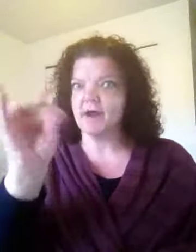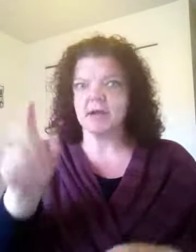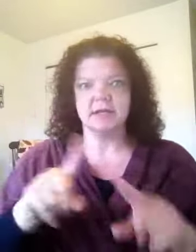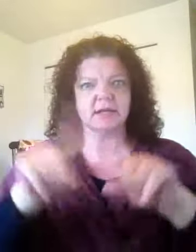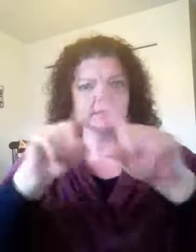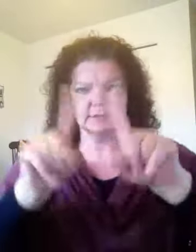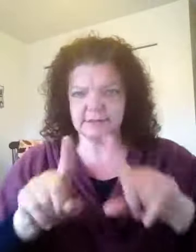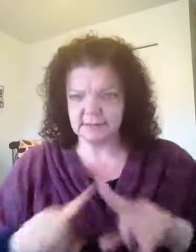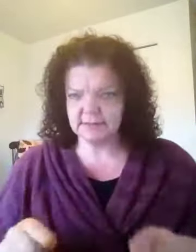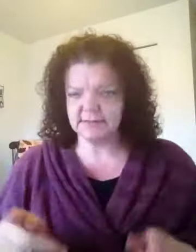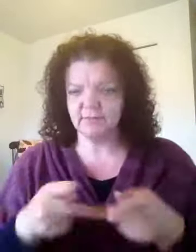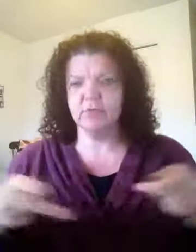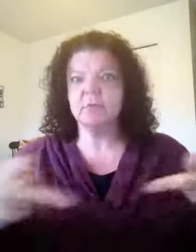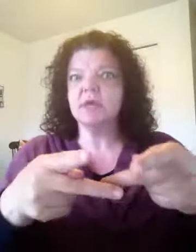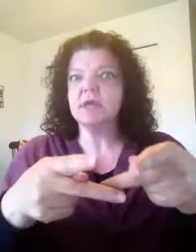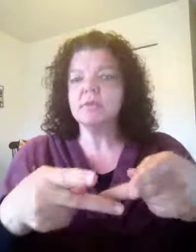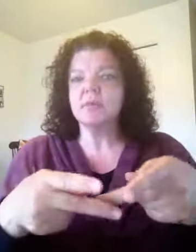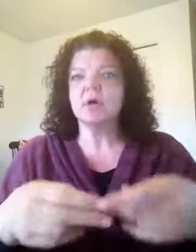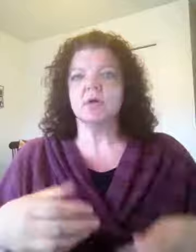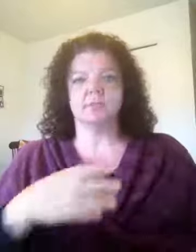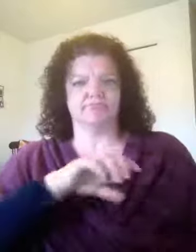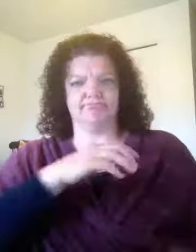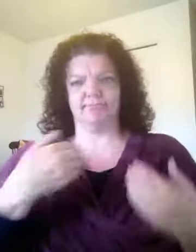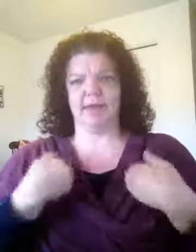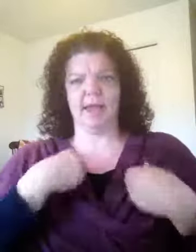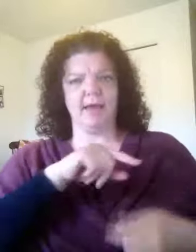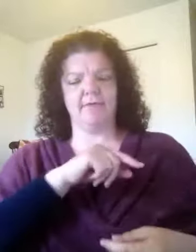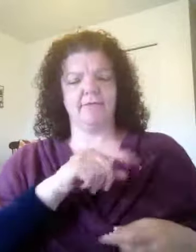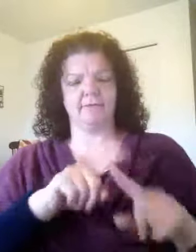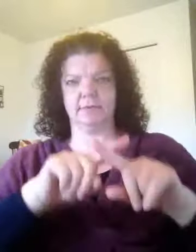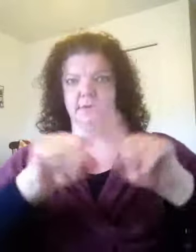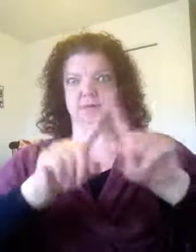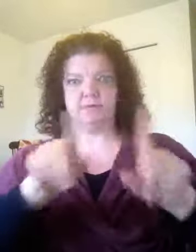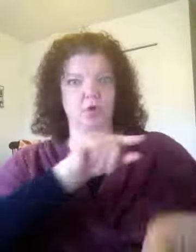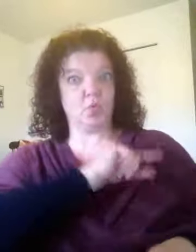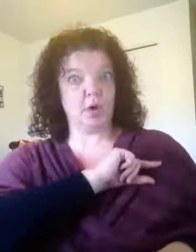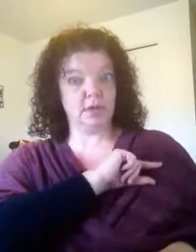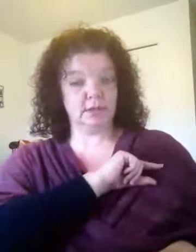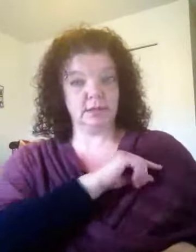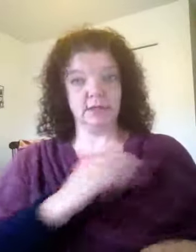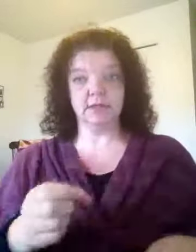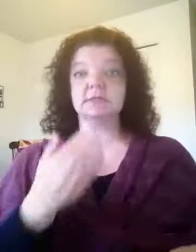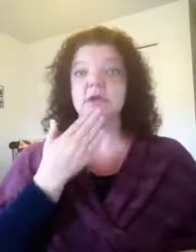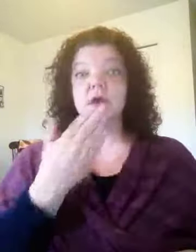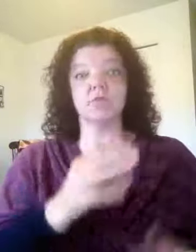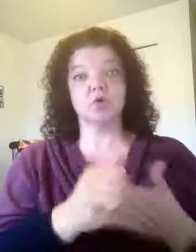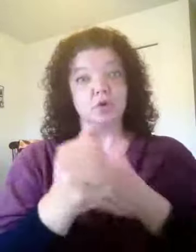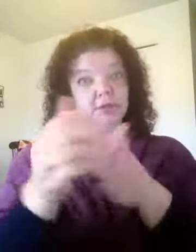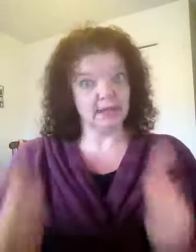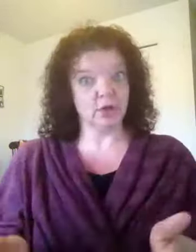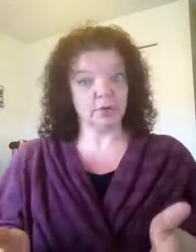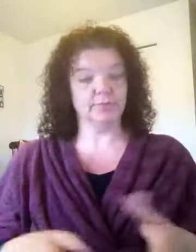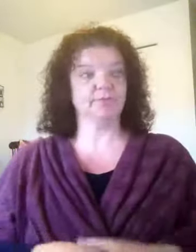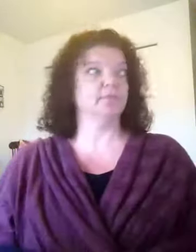leader. Once you fill those boxes up, move on to question 2. Any questions? All right, I'm also going to put a